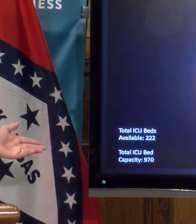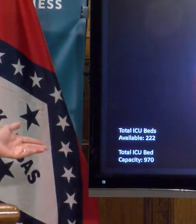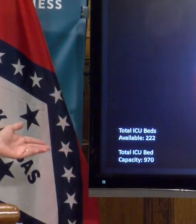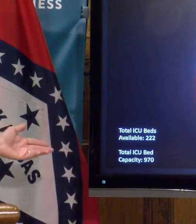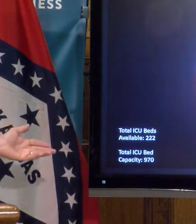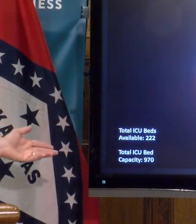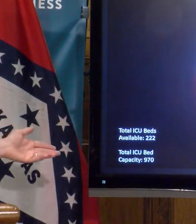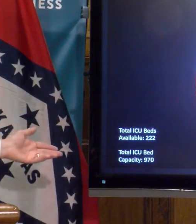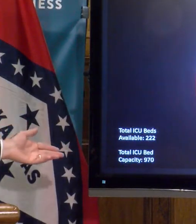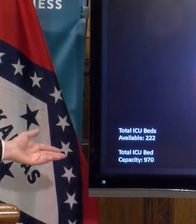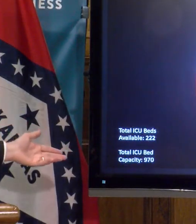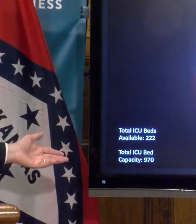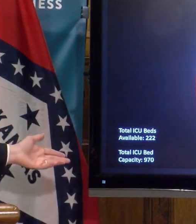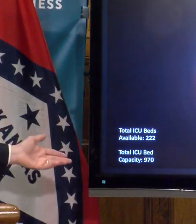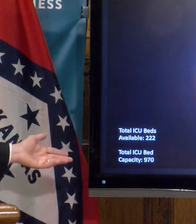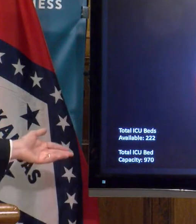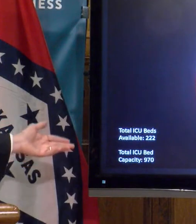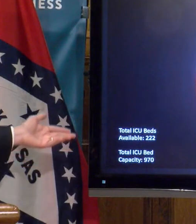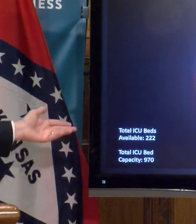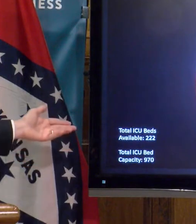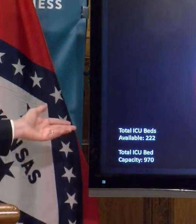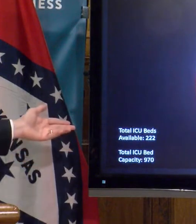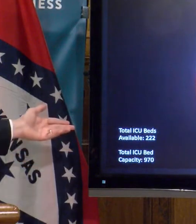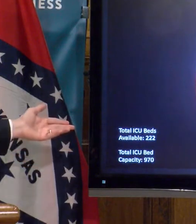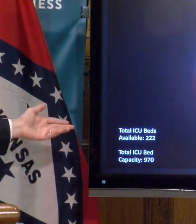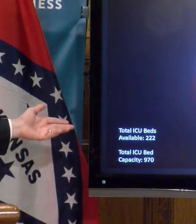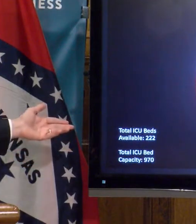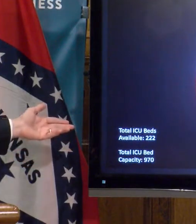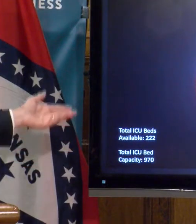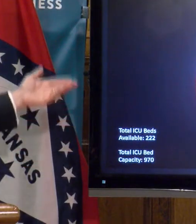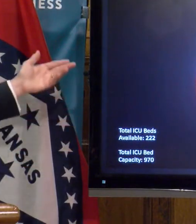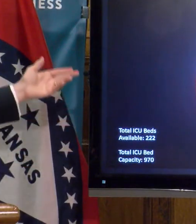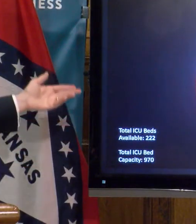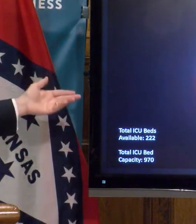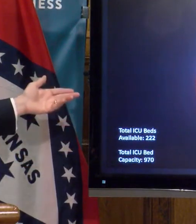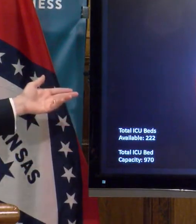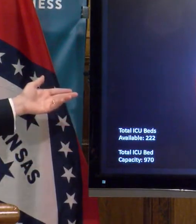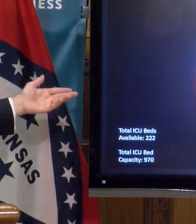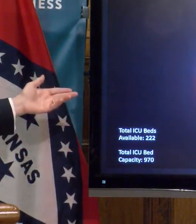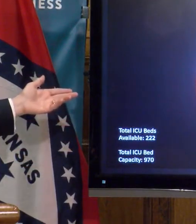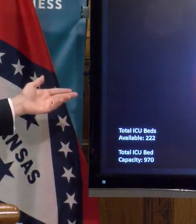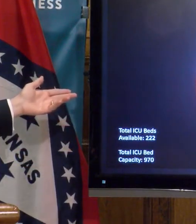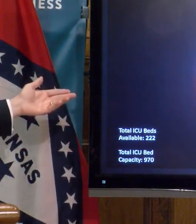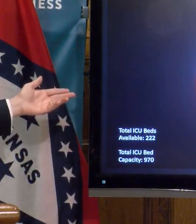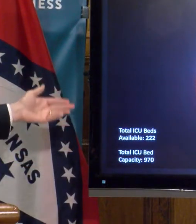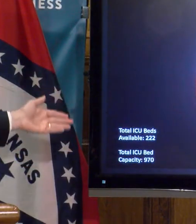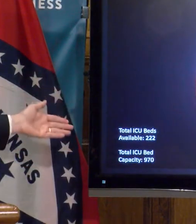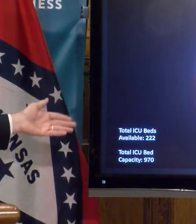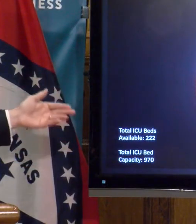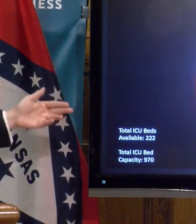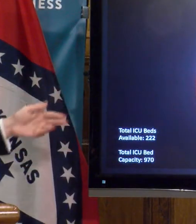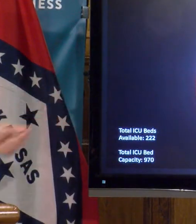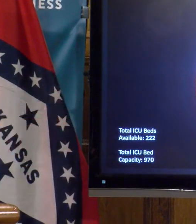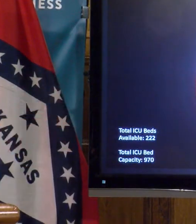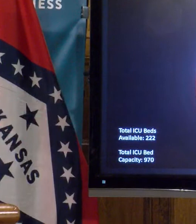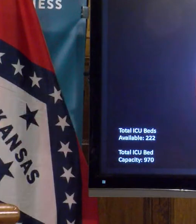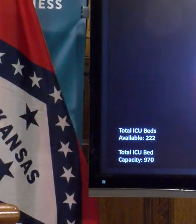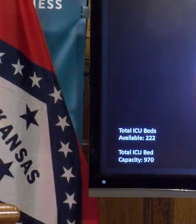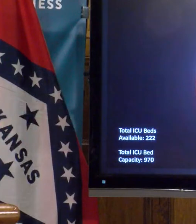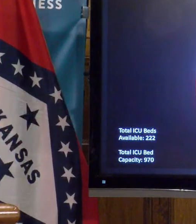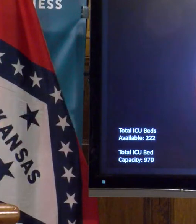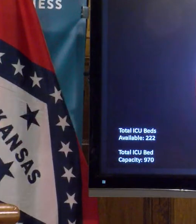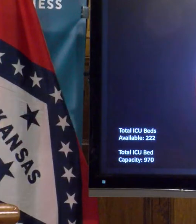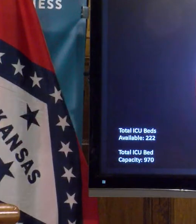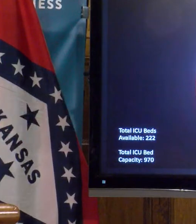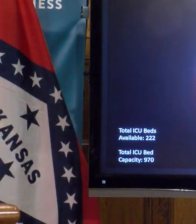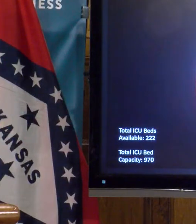beds in Arkansas 970. We have available 222. So again, that's meeting the needs